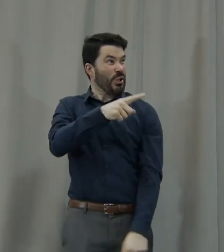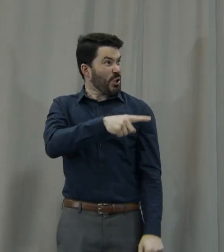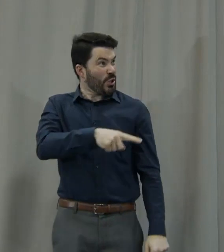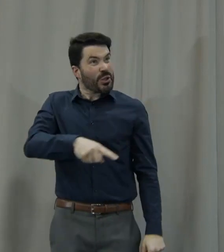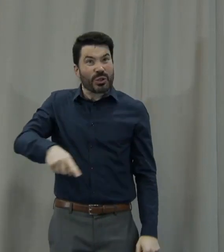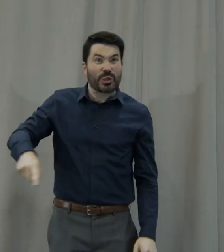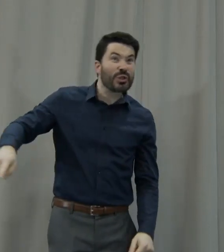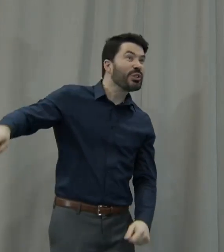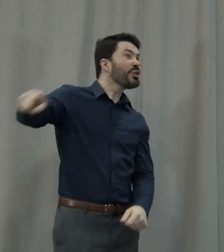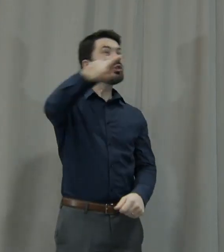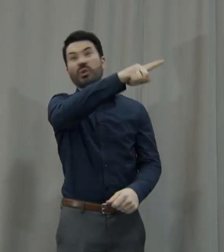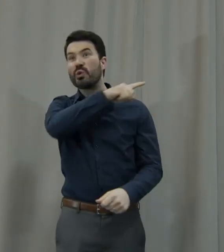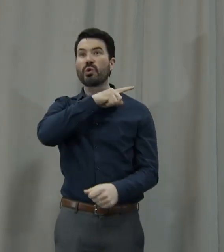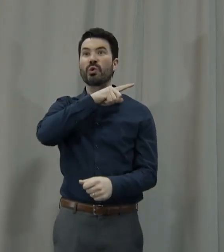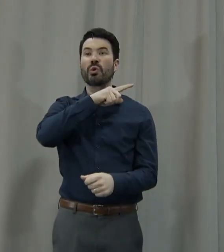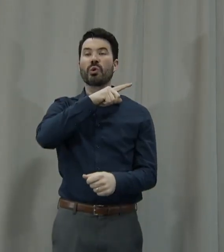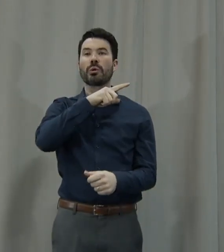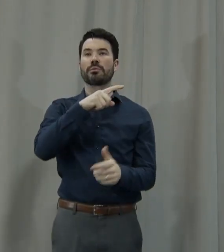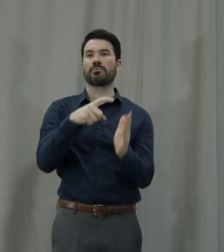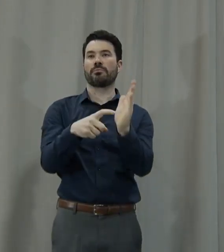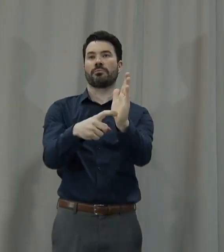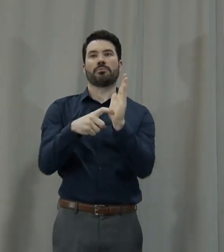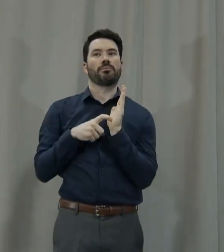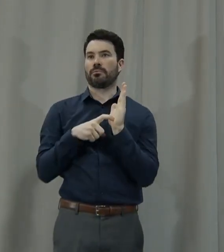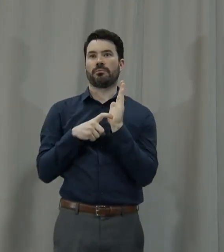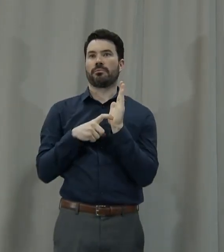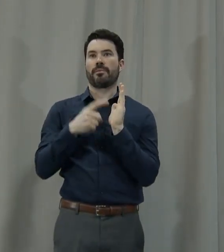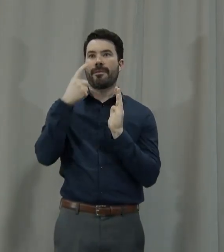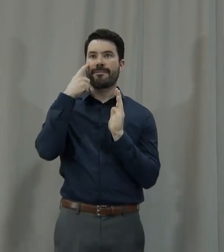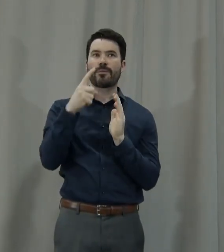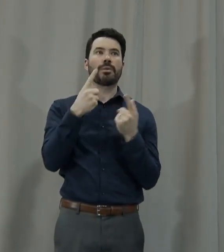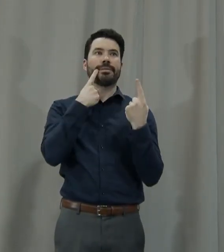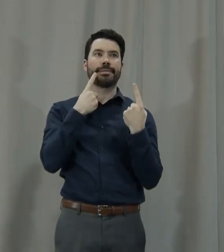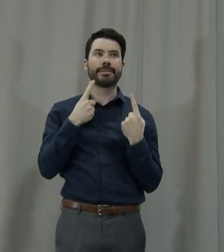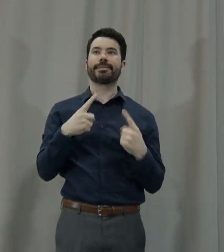to driving the results that we want.